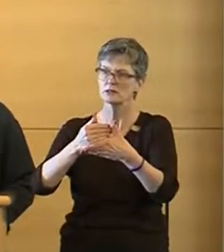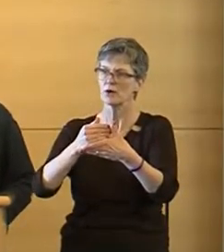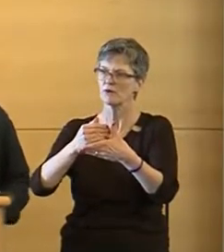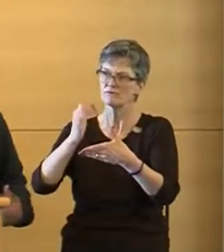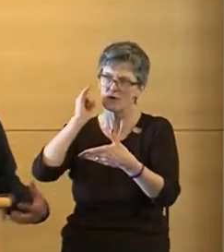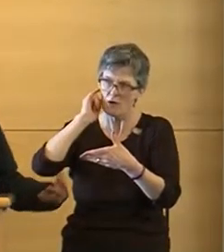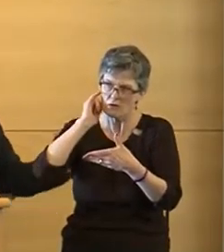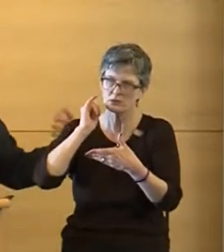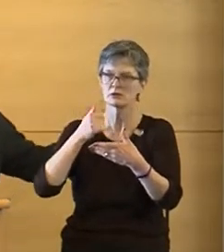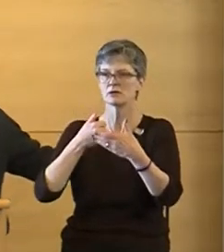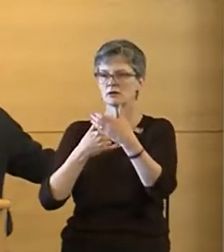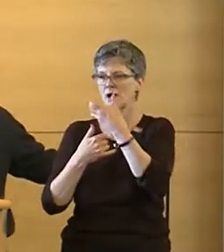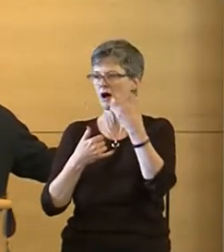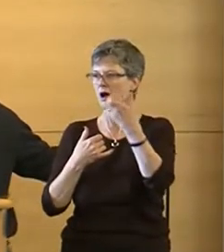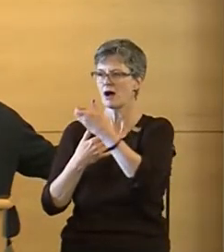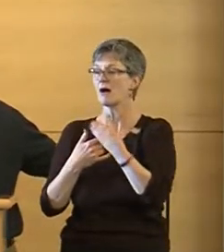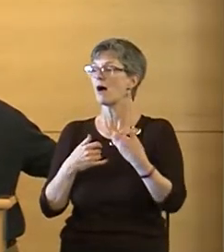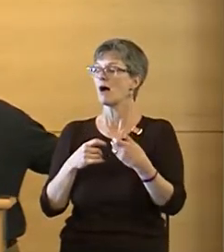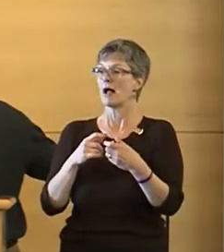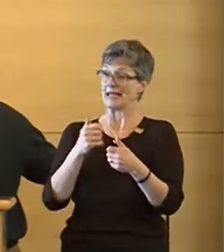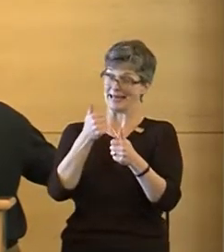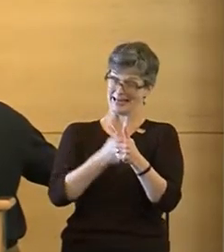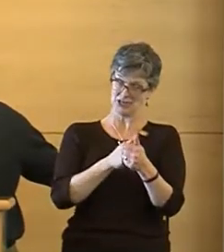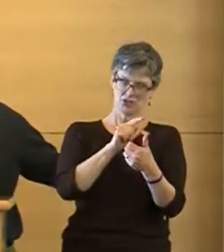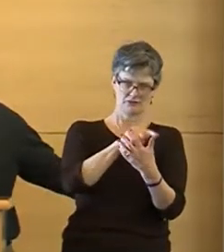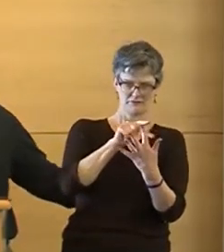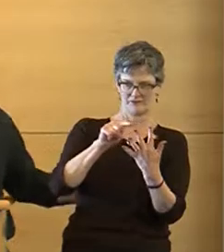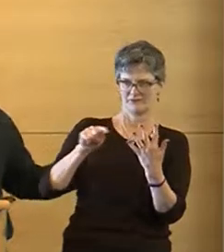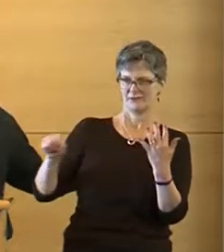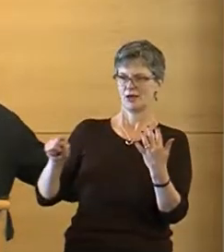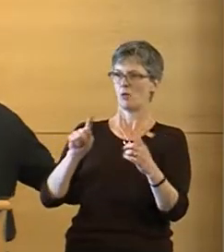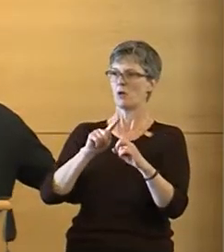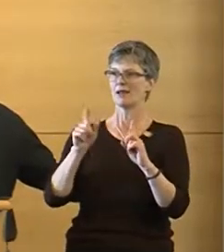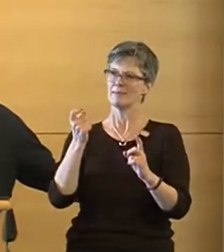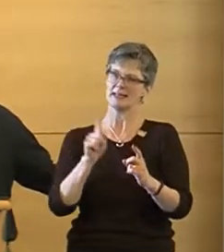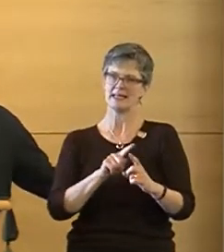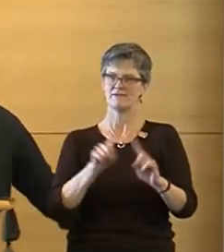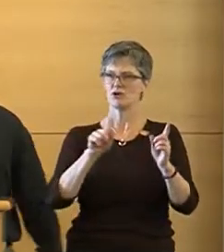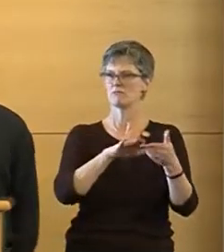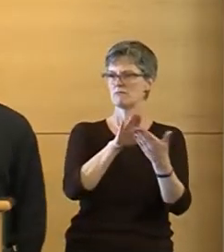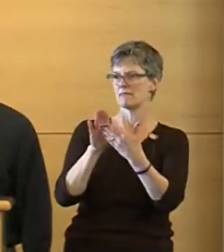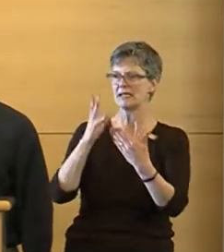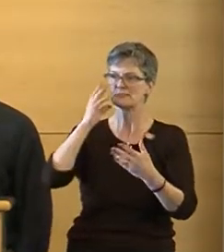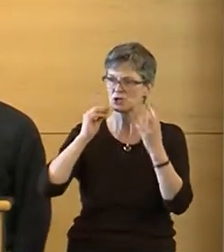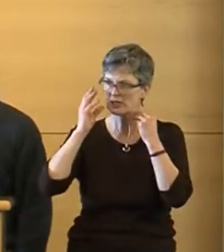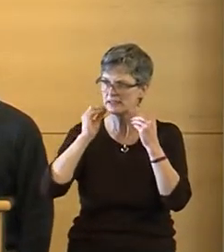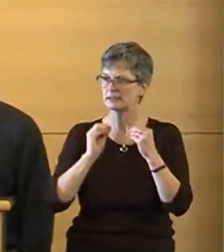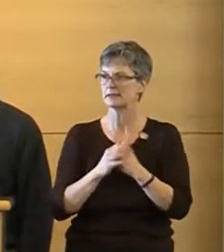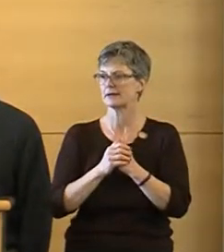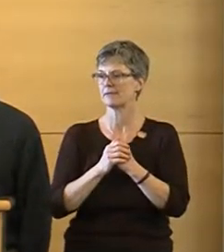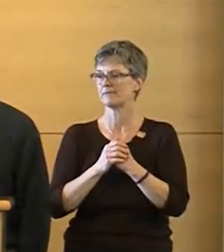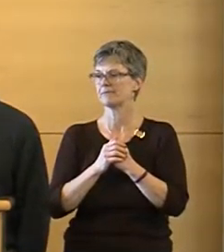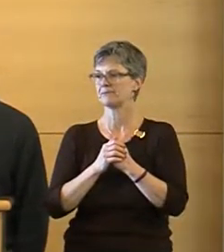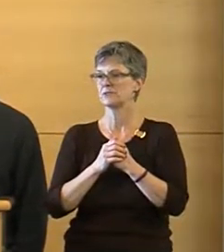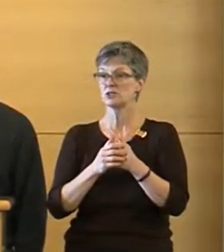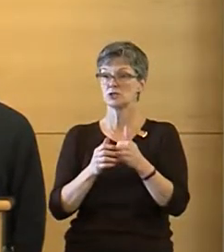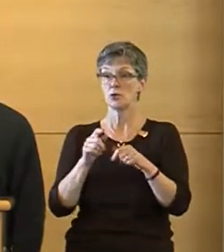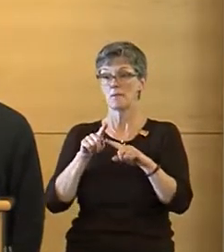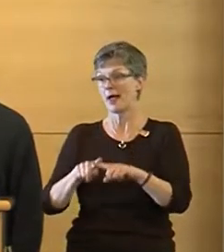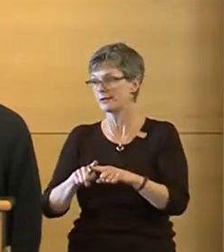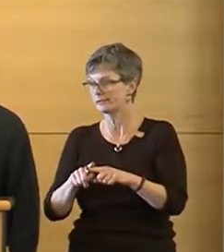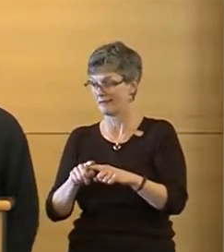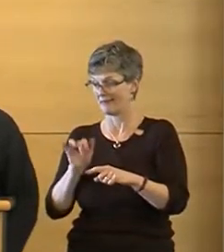iPhone that's pictured here, but even with our phones, we have a wide variety. We've got Androids, we've